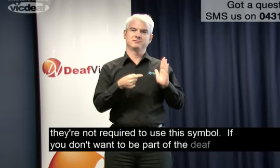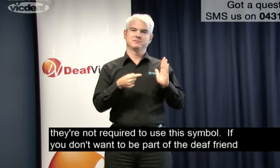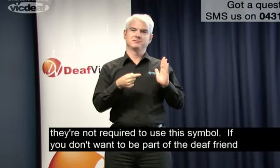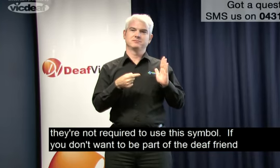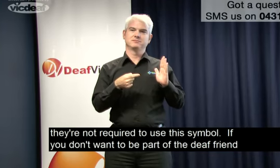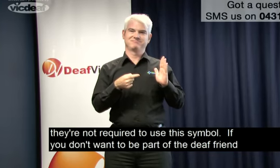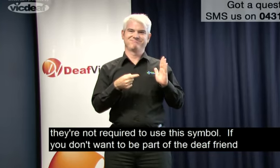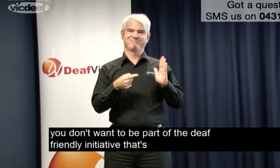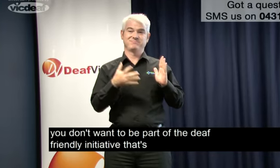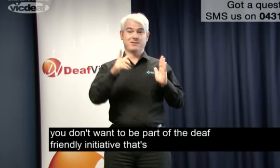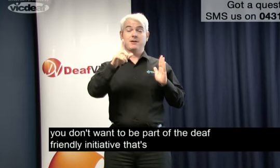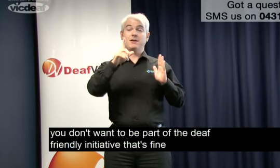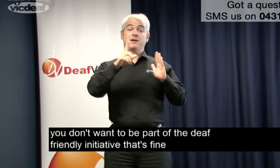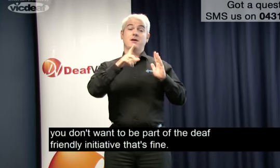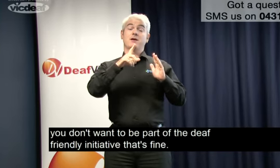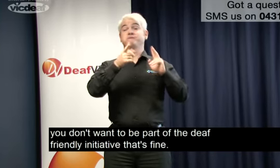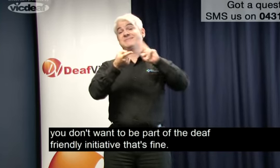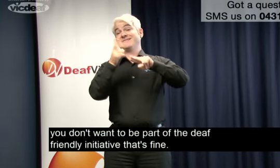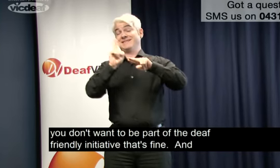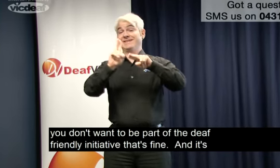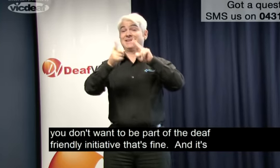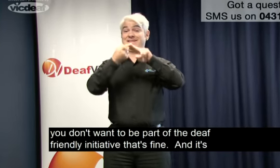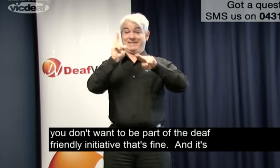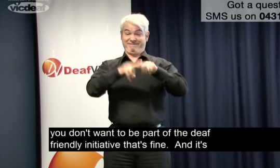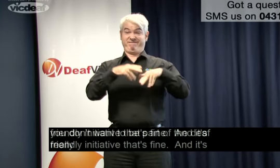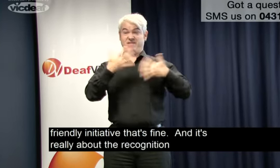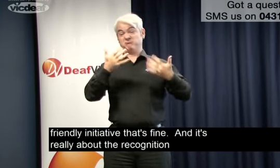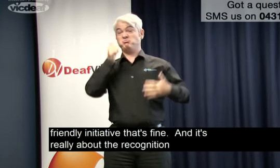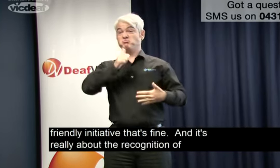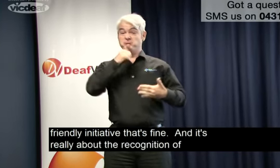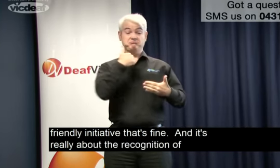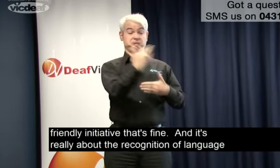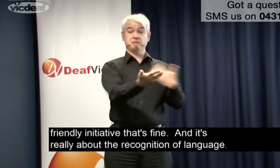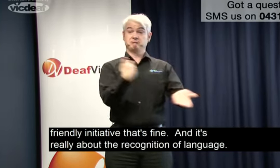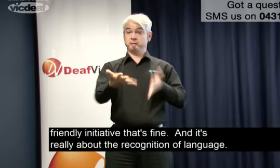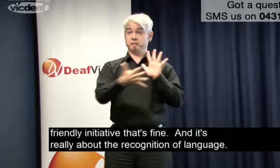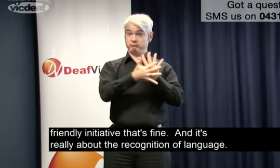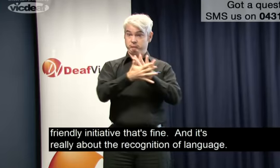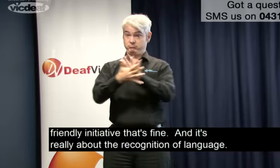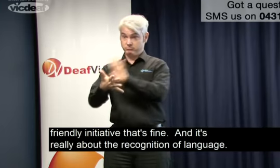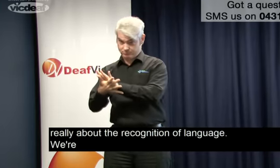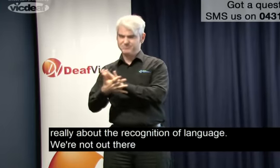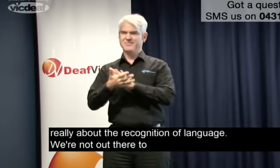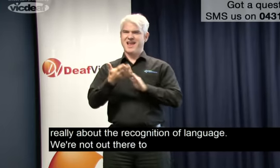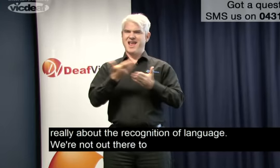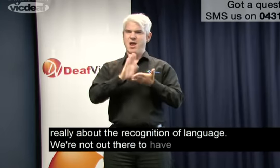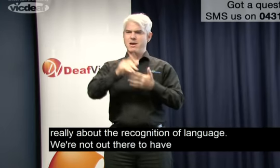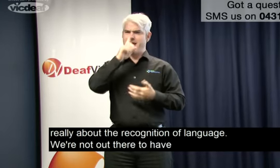And it's really about the recognition of language. We're not out there to have a go at deaf people about their proficiency. If people receive